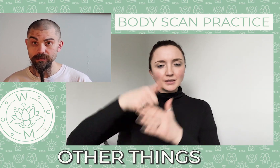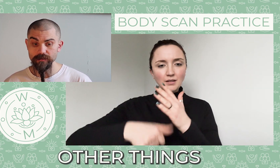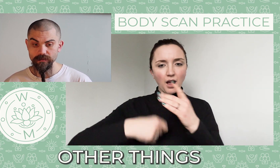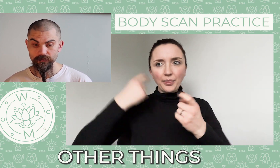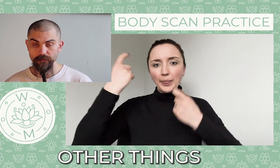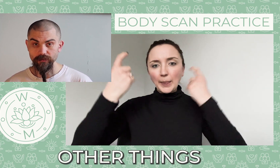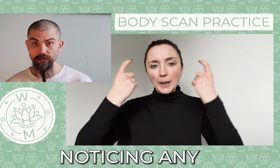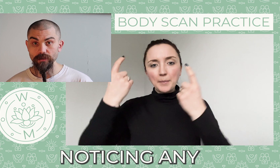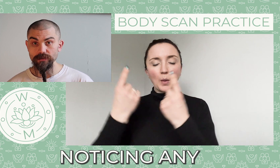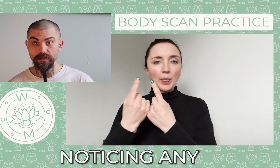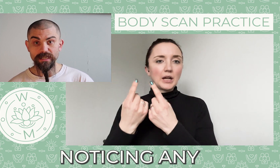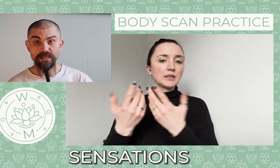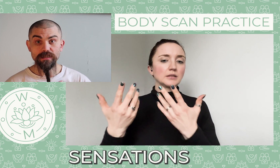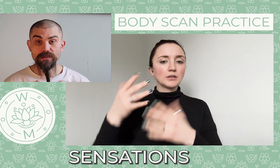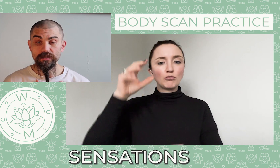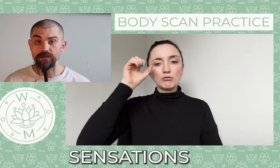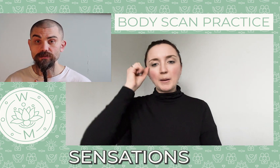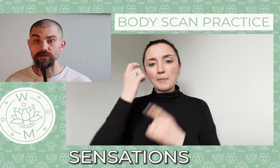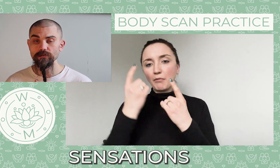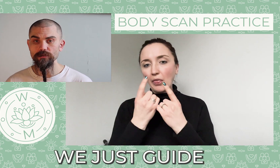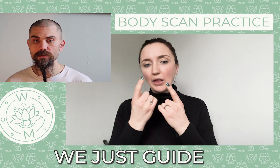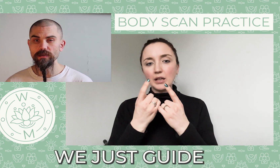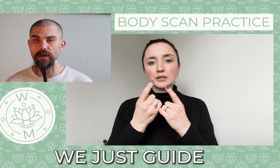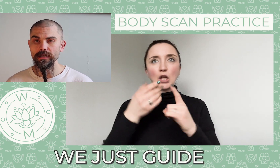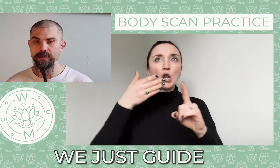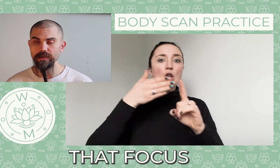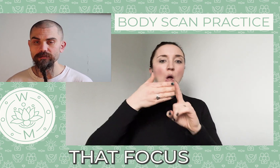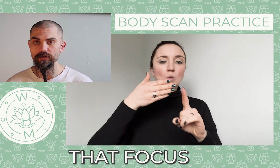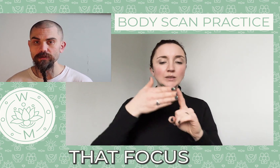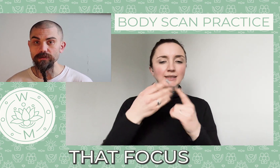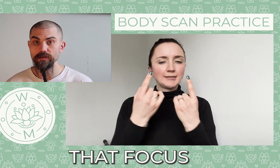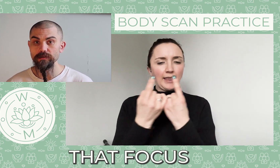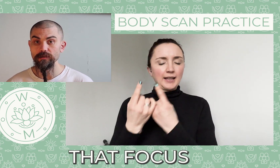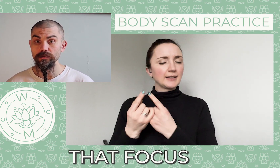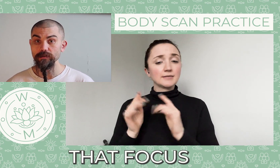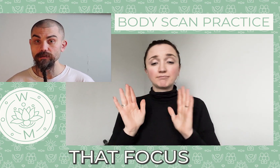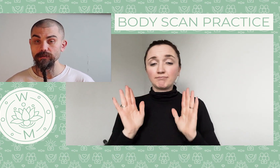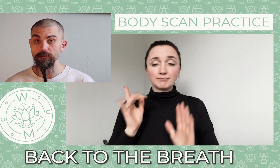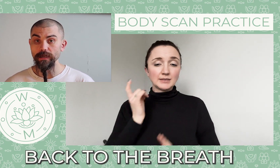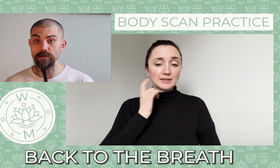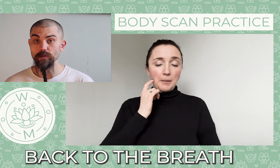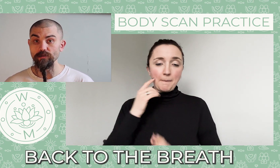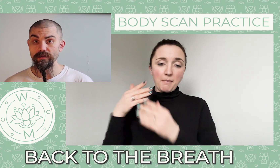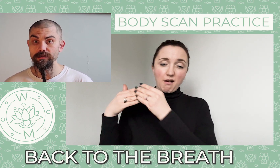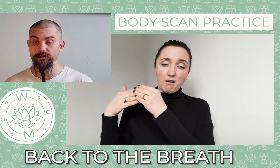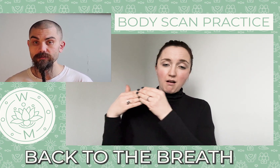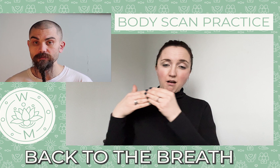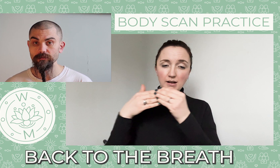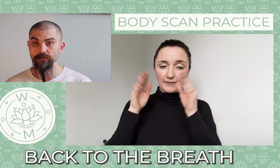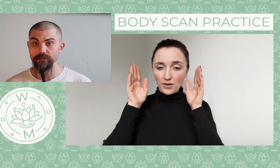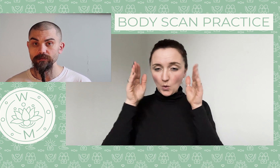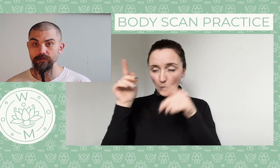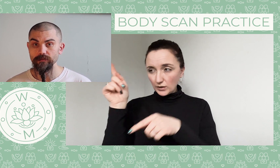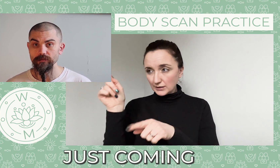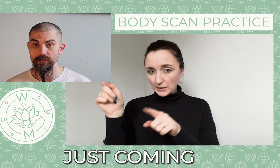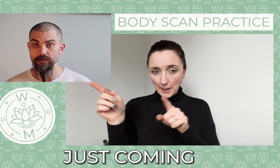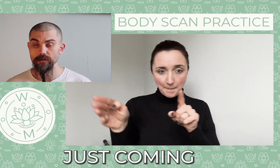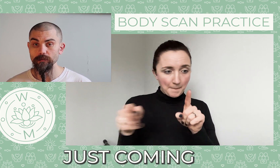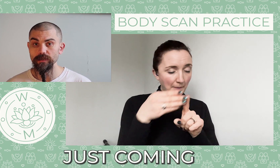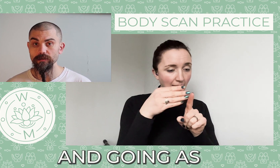things, noticing any sensations, we just guide that focus back to the breath, just coming and